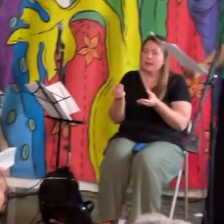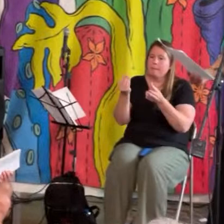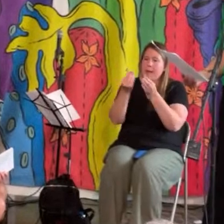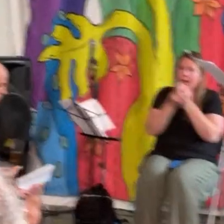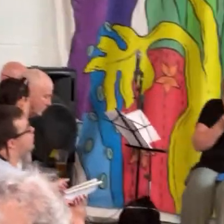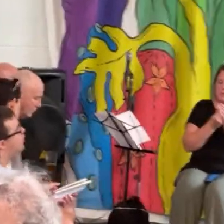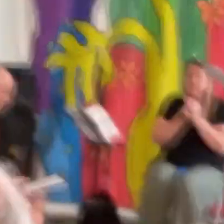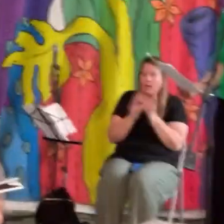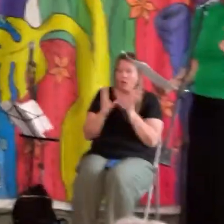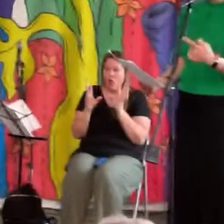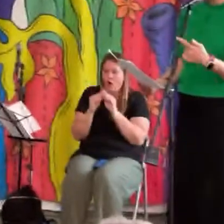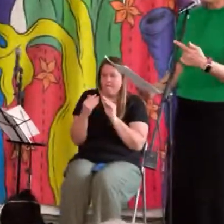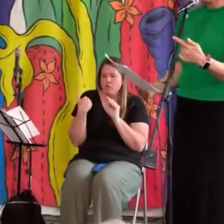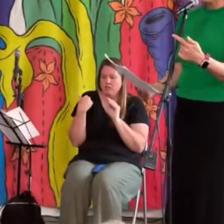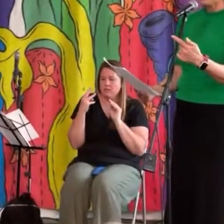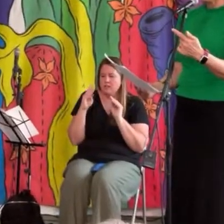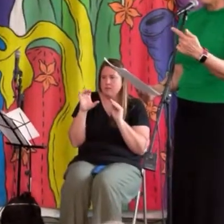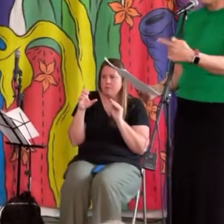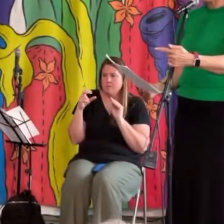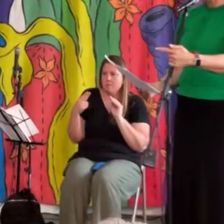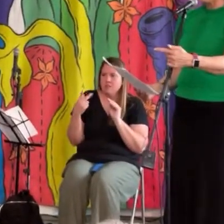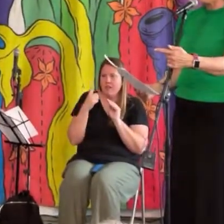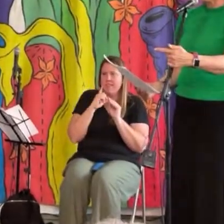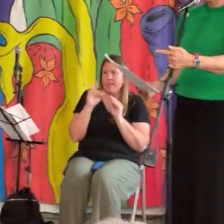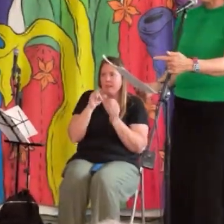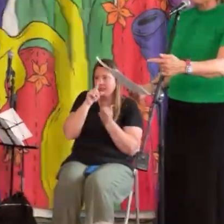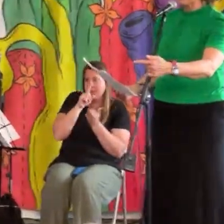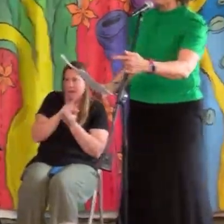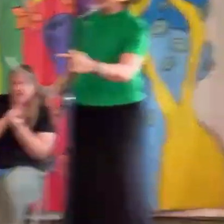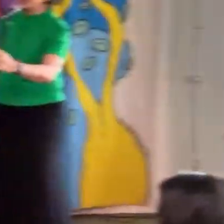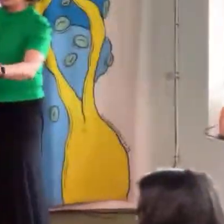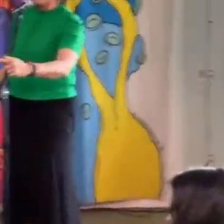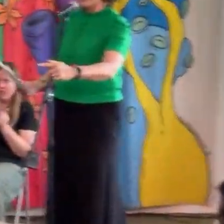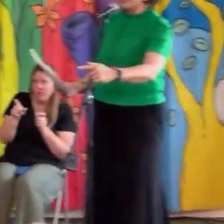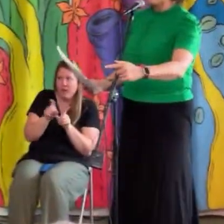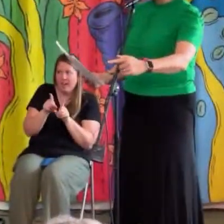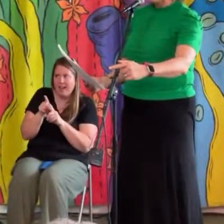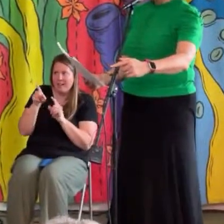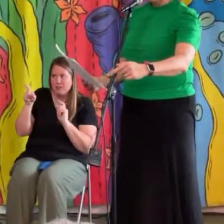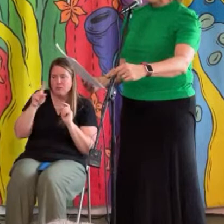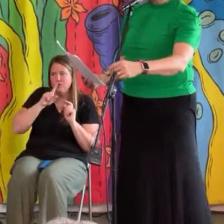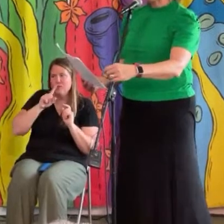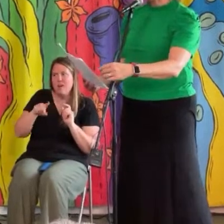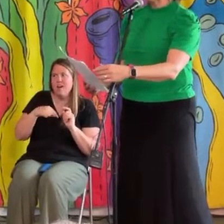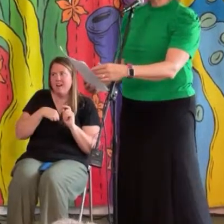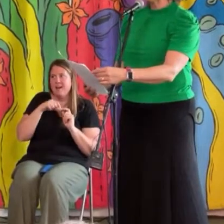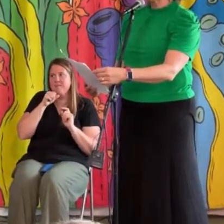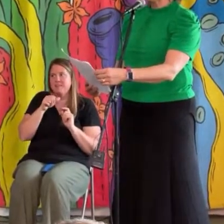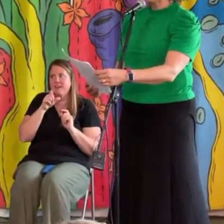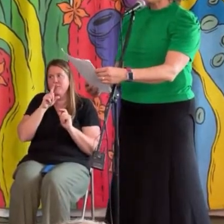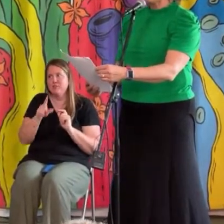and I think I might be just as in love with her as you are. I'm not sure.